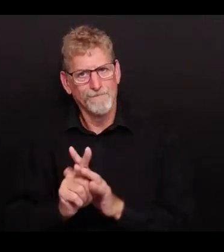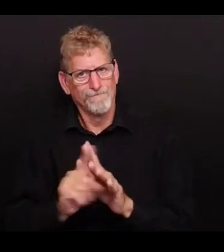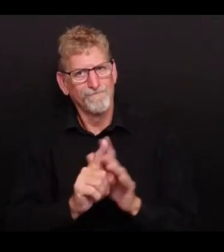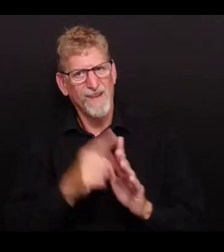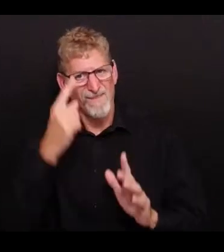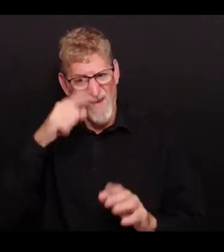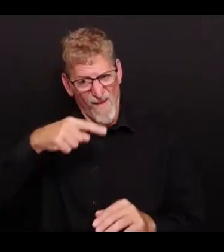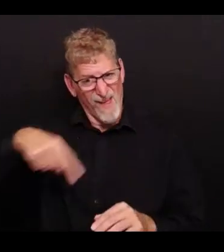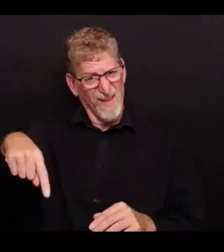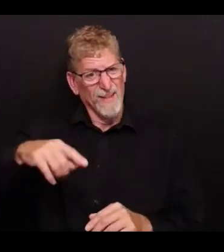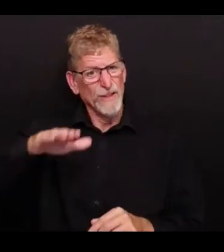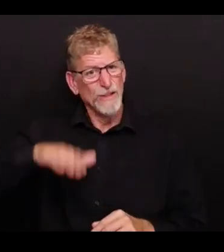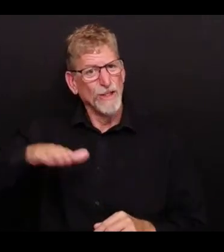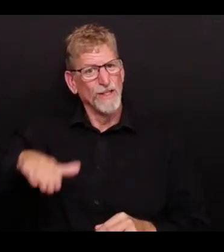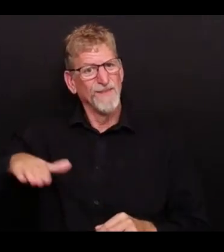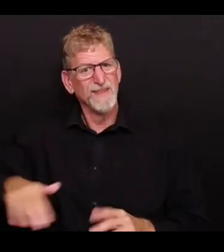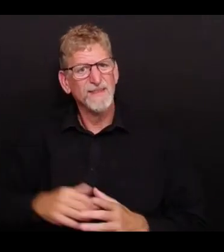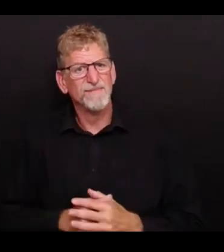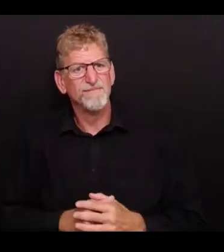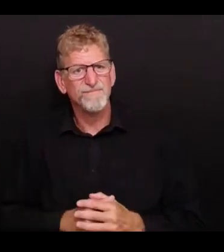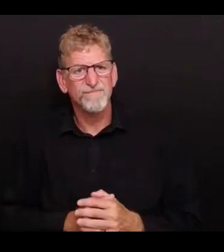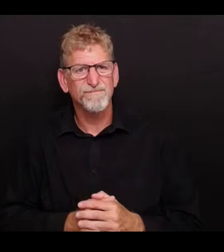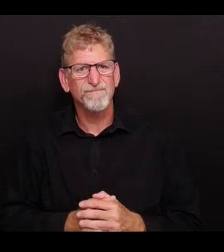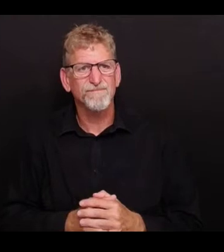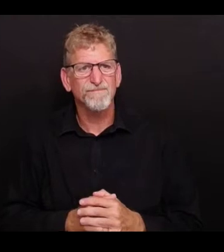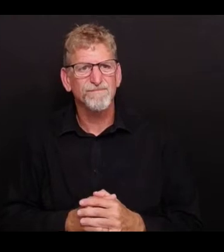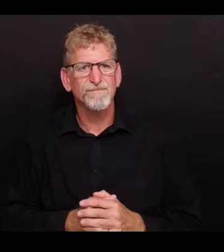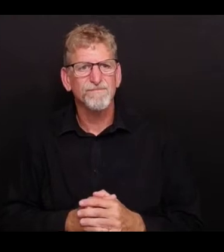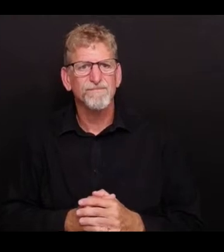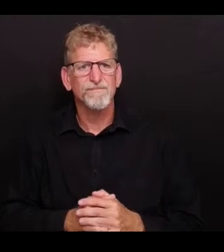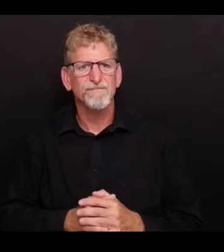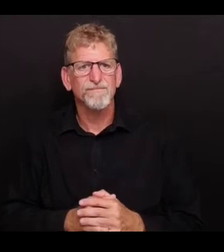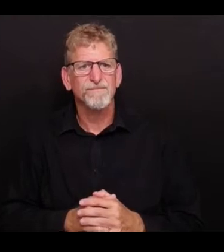added in that week that were among those under 19.